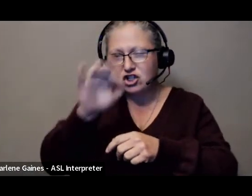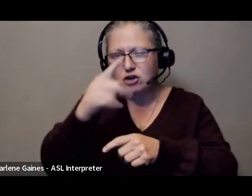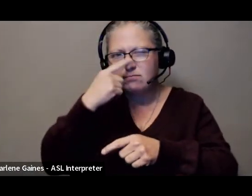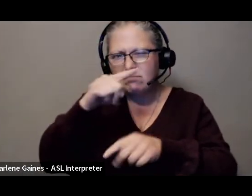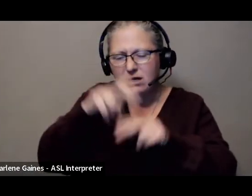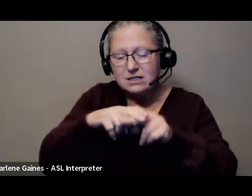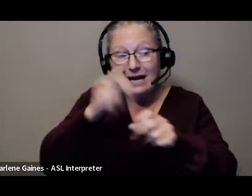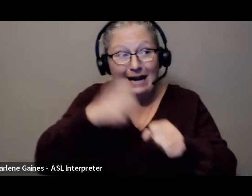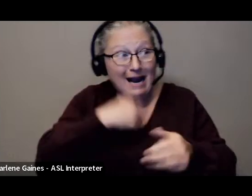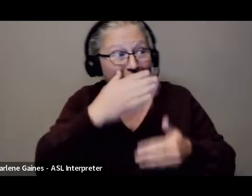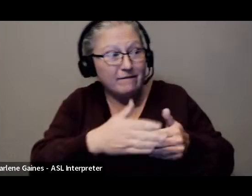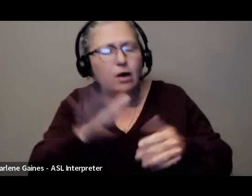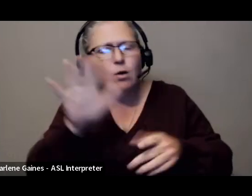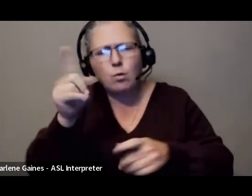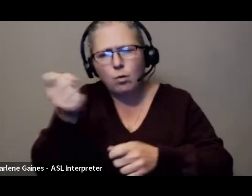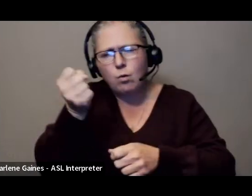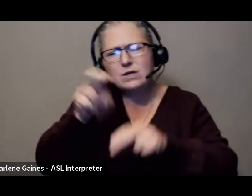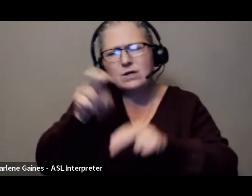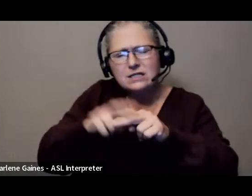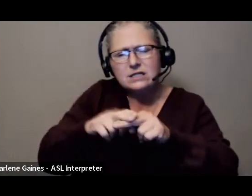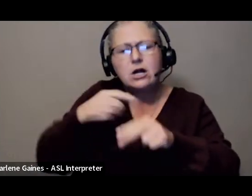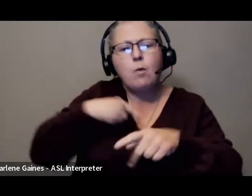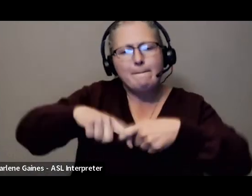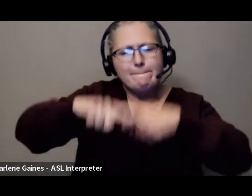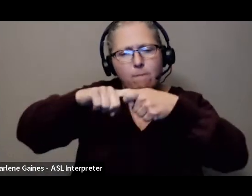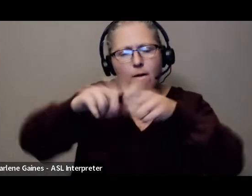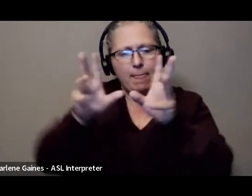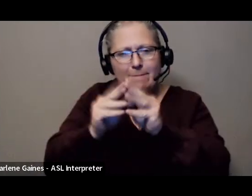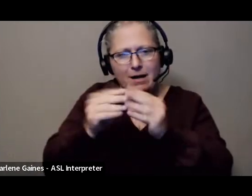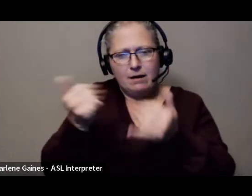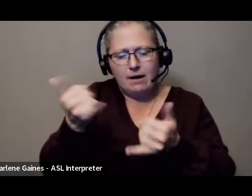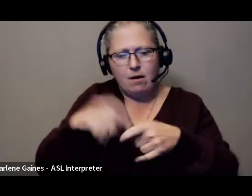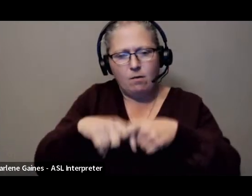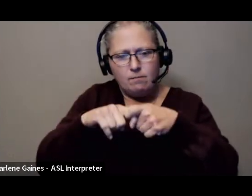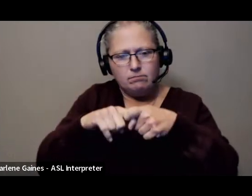please finish my? Can you take a seat, please? We're going to pause the meeting.